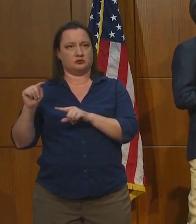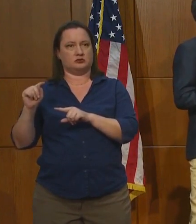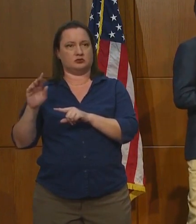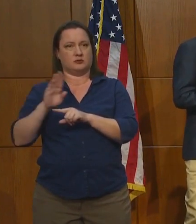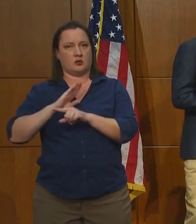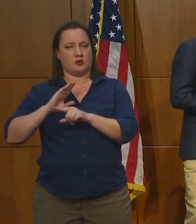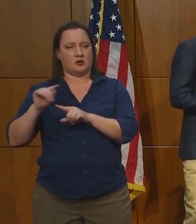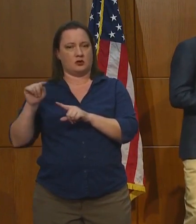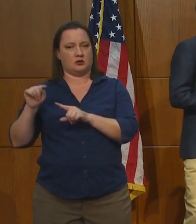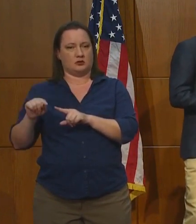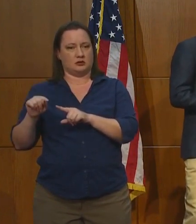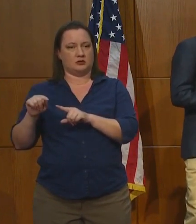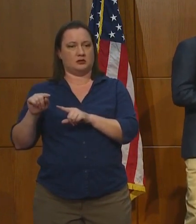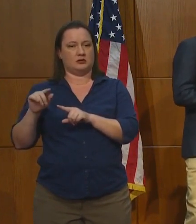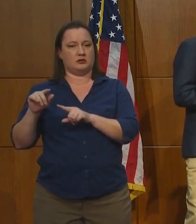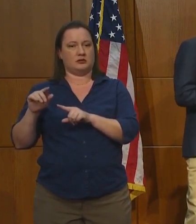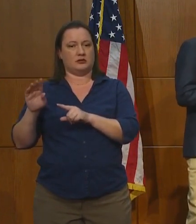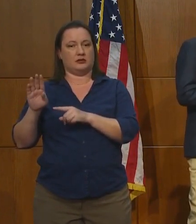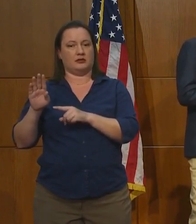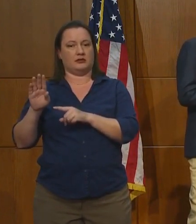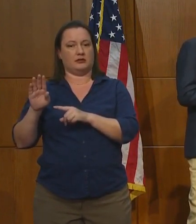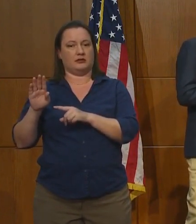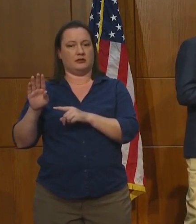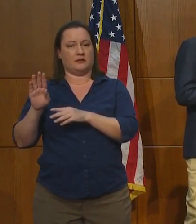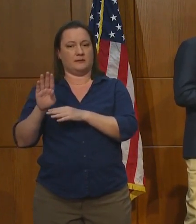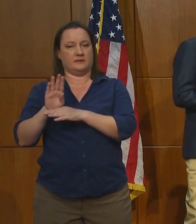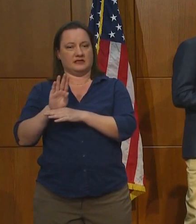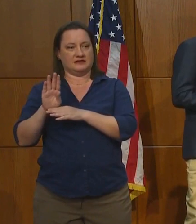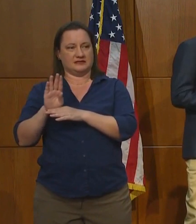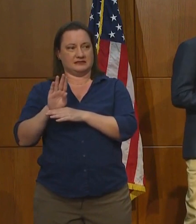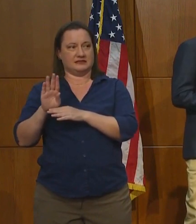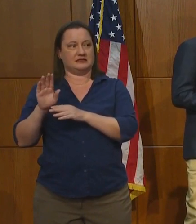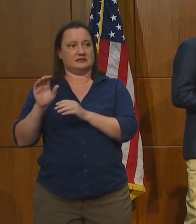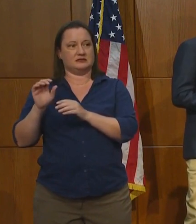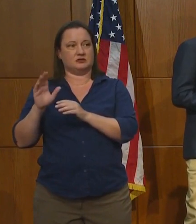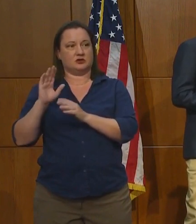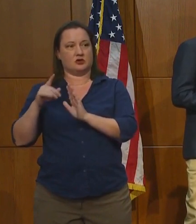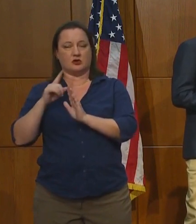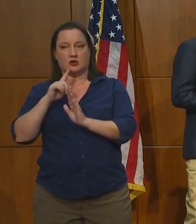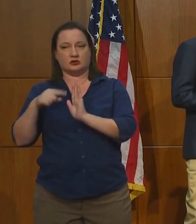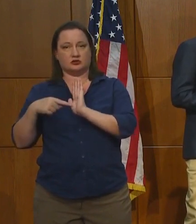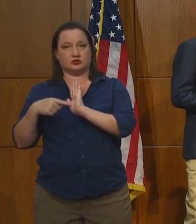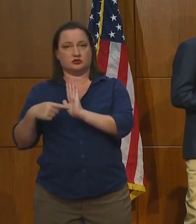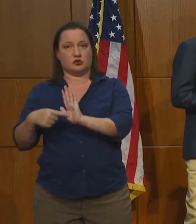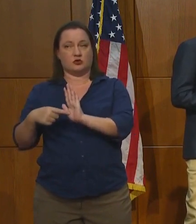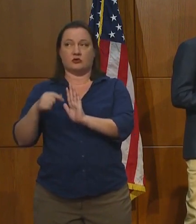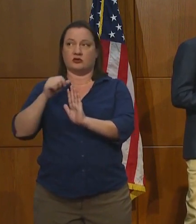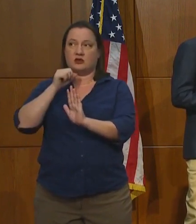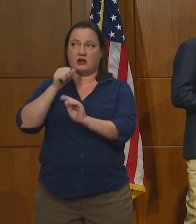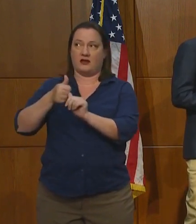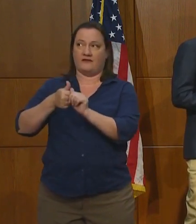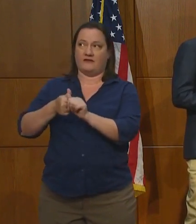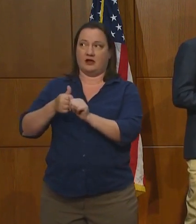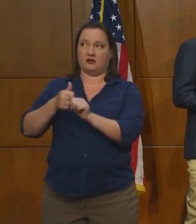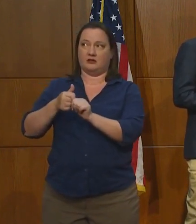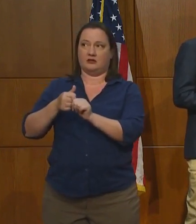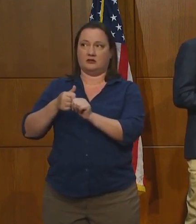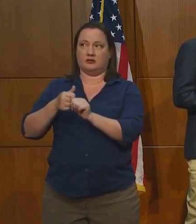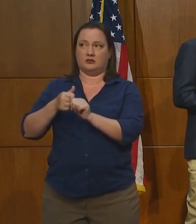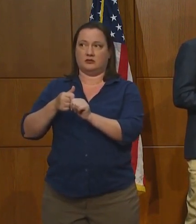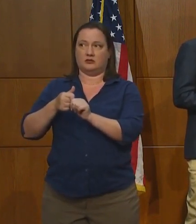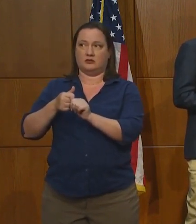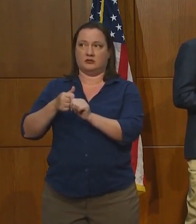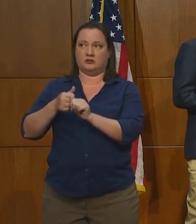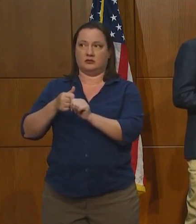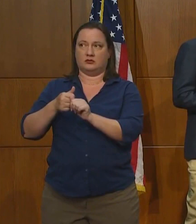they're currently written, that businesses, if they can show they're in compliance with the CDC guidelines, wouldn't have to necessarily follow